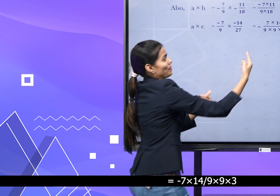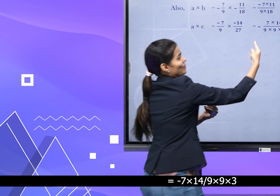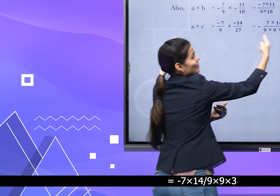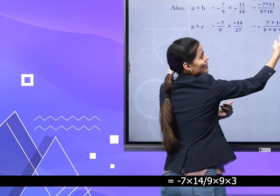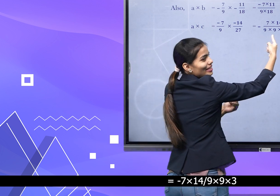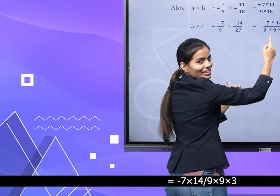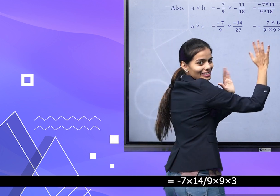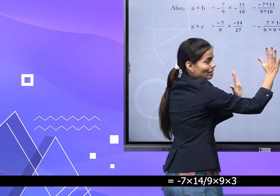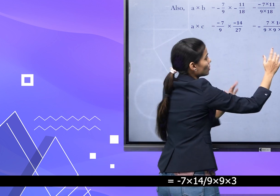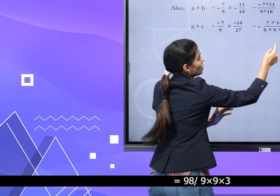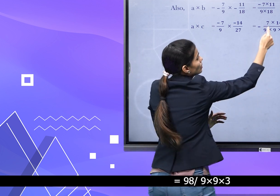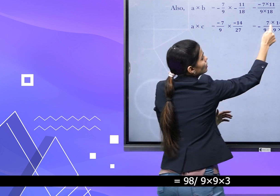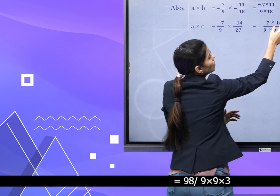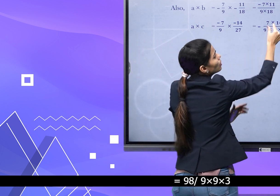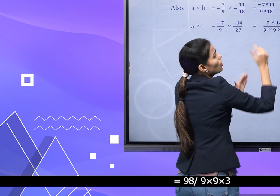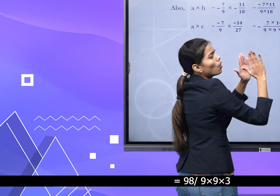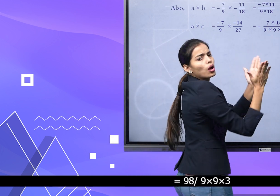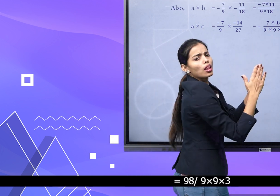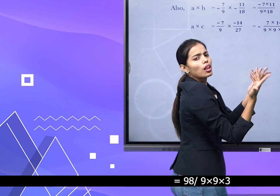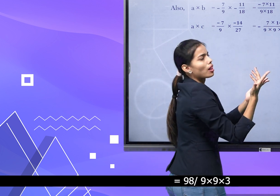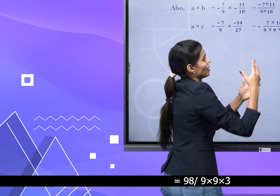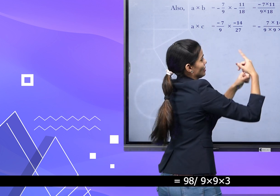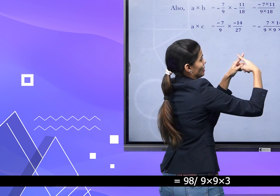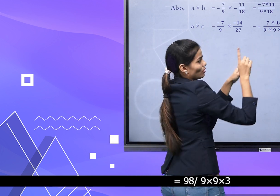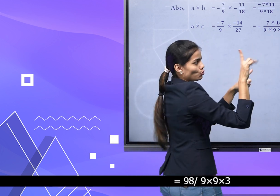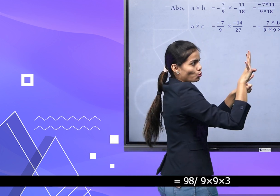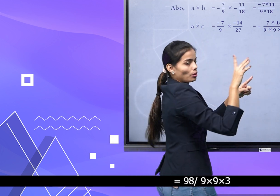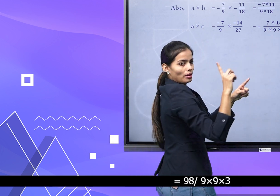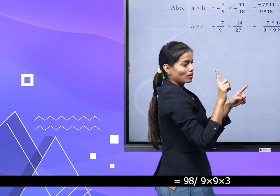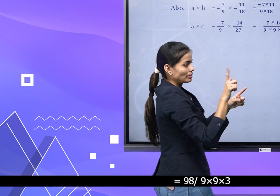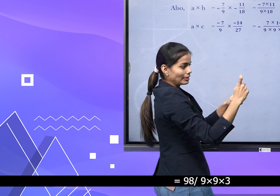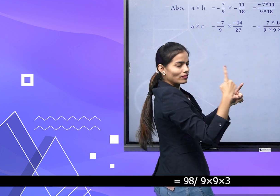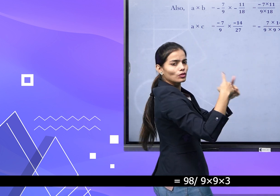is equal to 98 by 9 into 9 into 3.